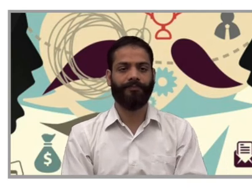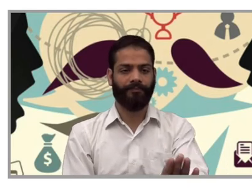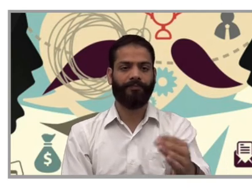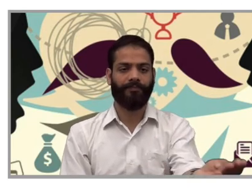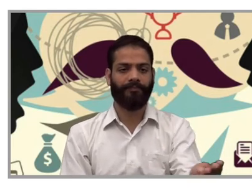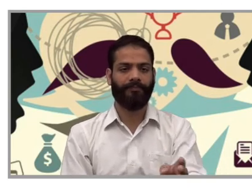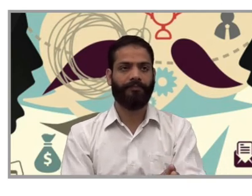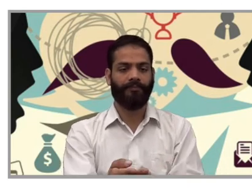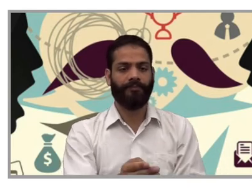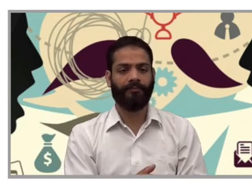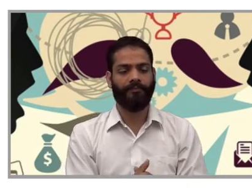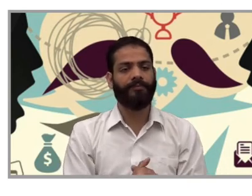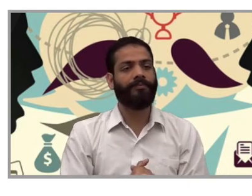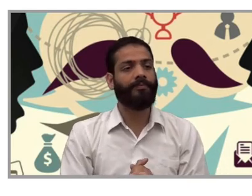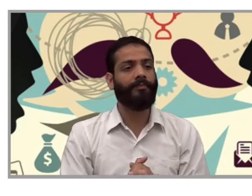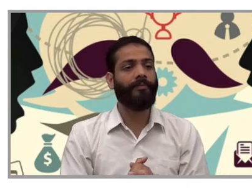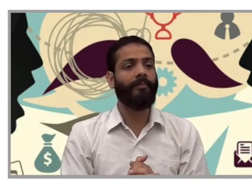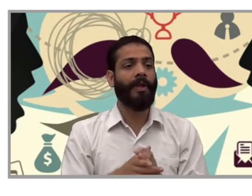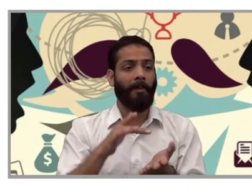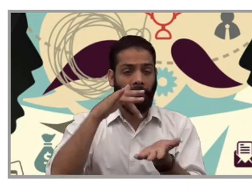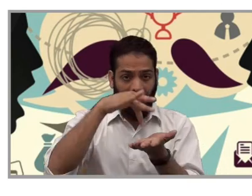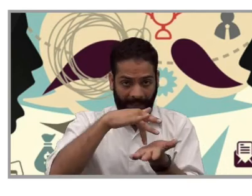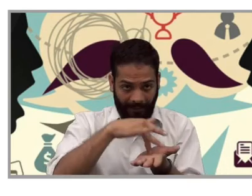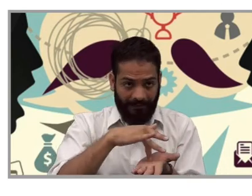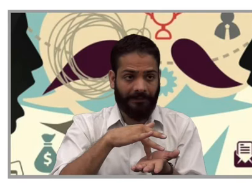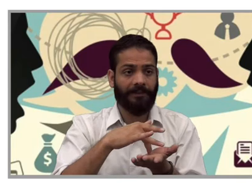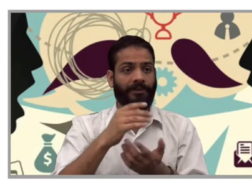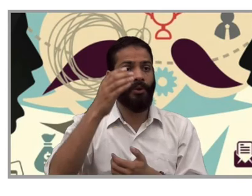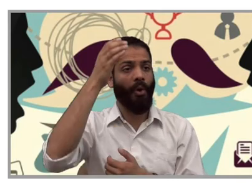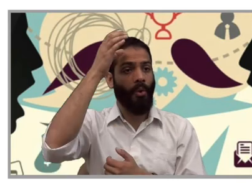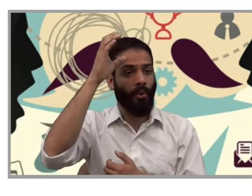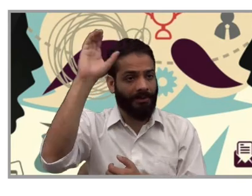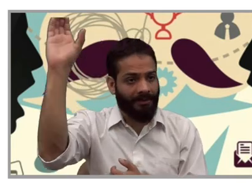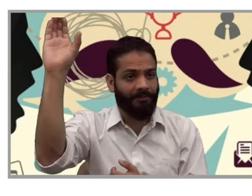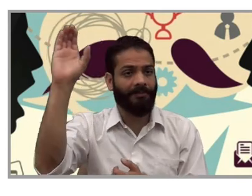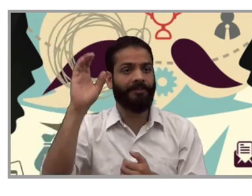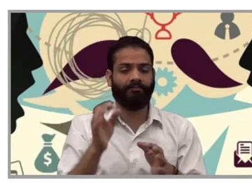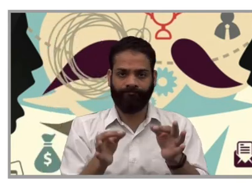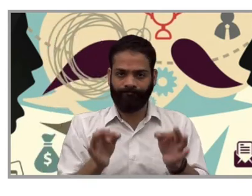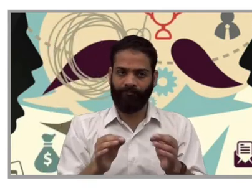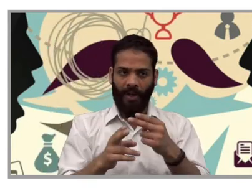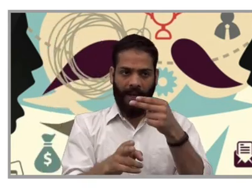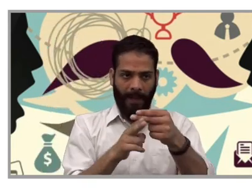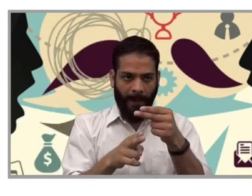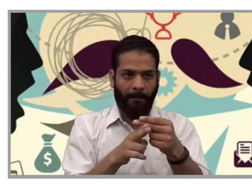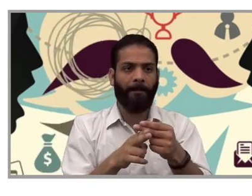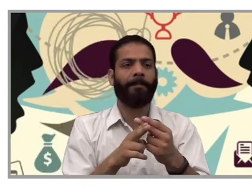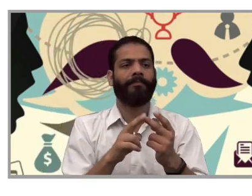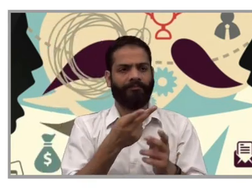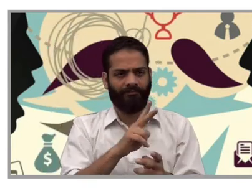is mostly used for technical vocabulary, place, concepts,